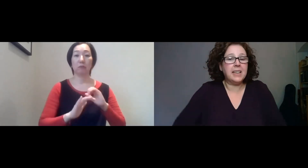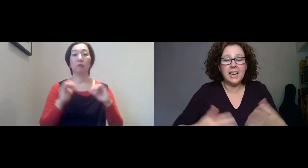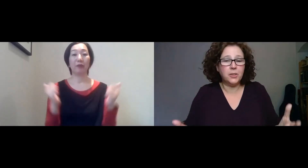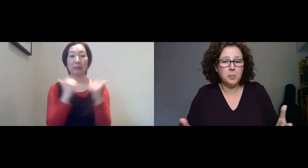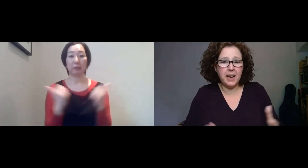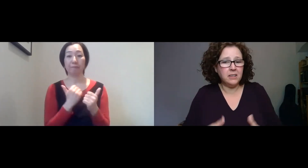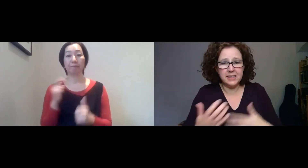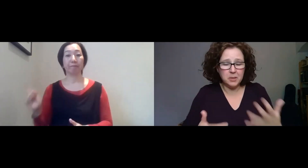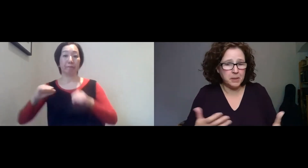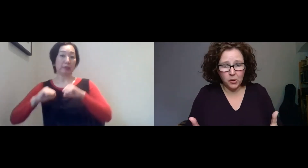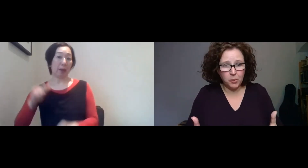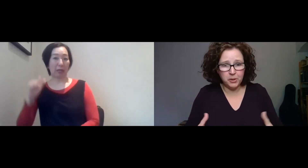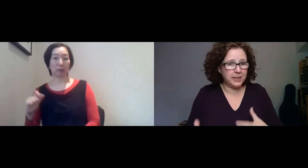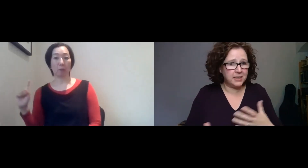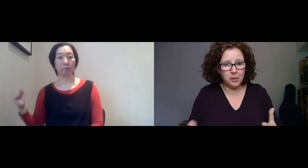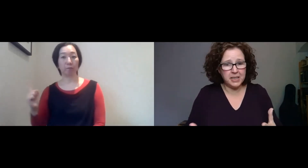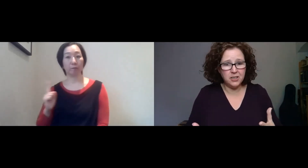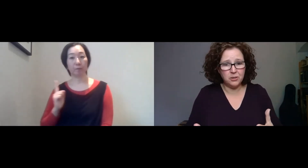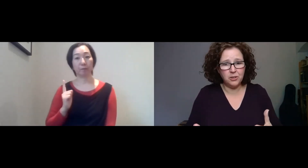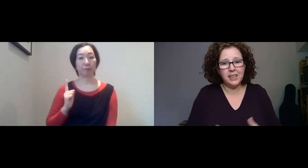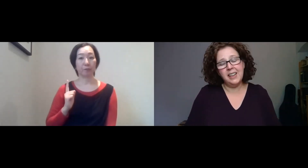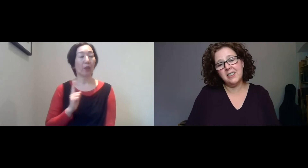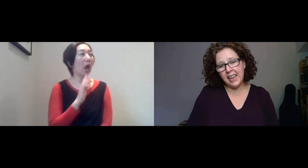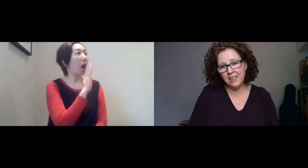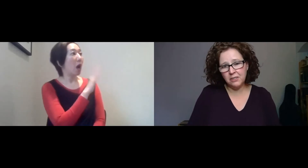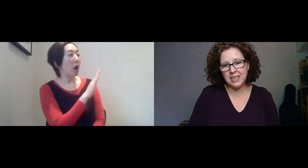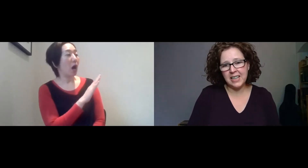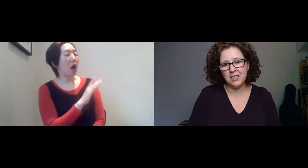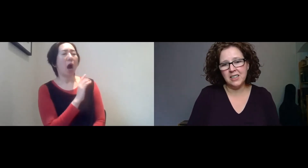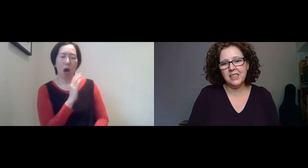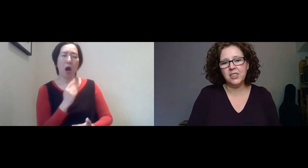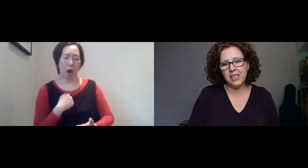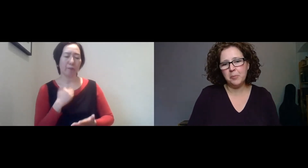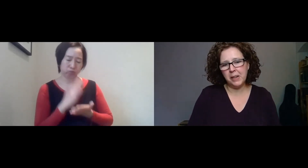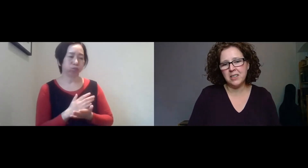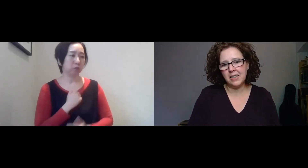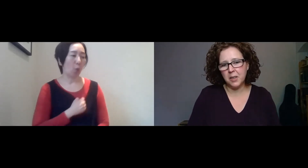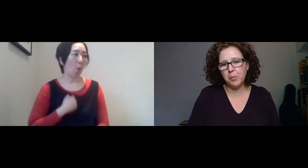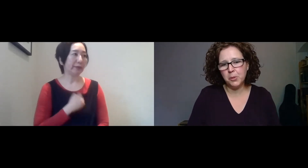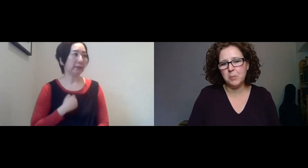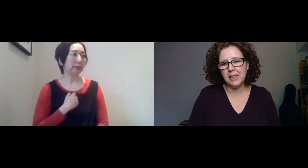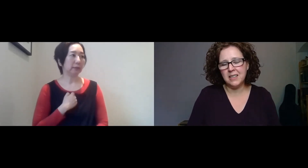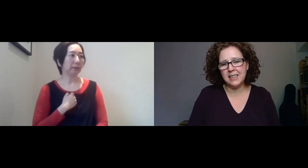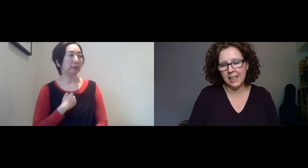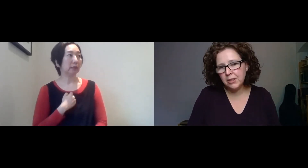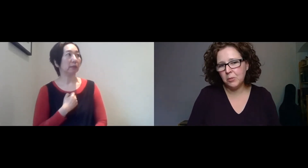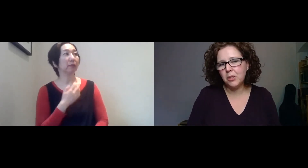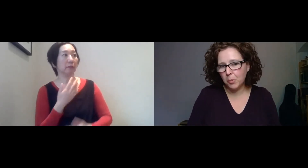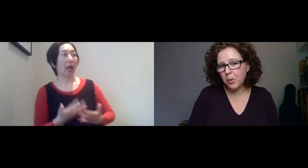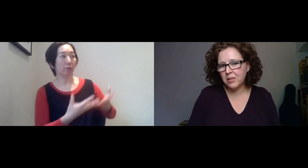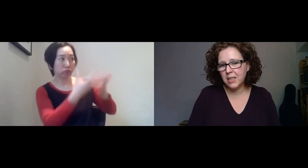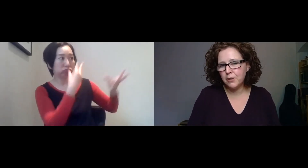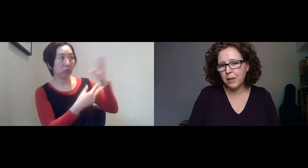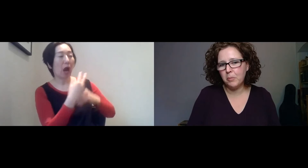But I carried on the panel, I did my job, I did what I was asked to do. And at the end of the session, the chairperson actually approached me and said, "I really want